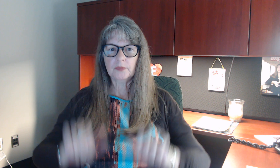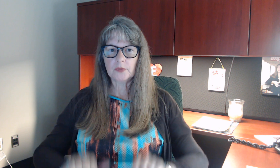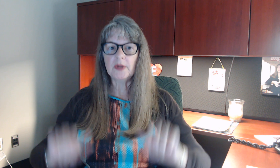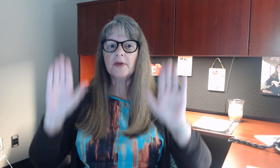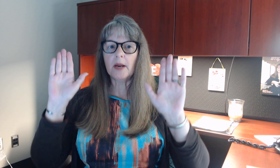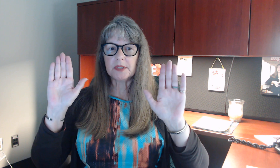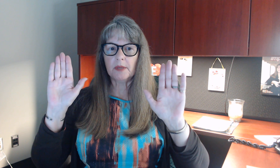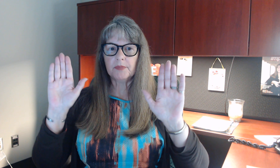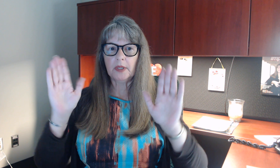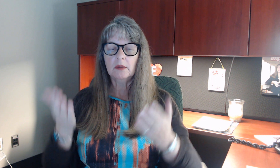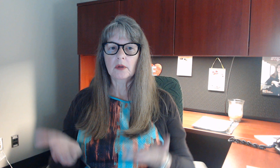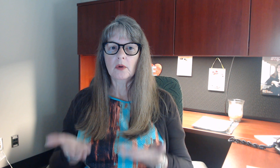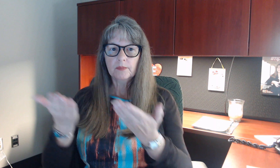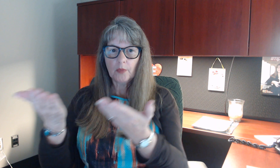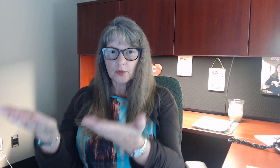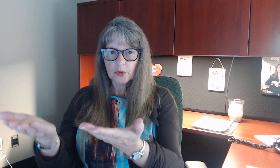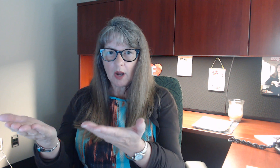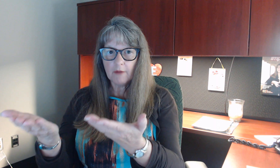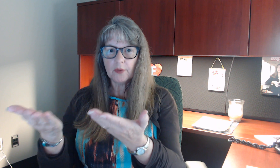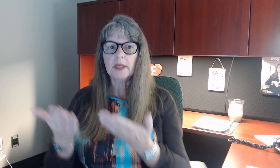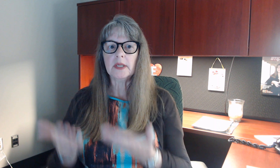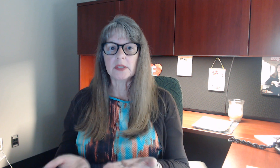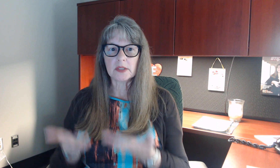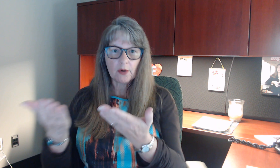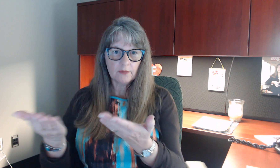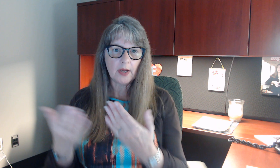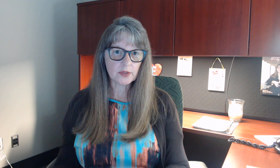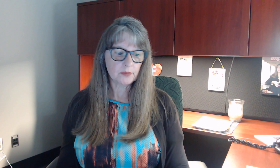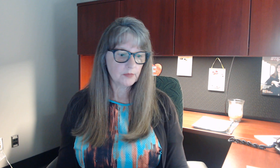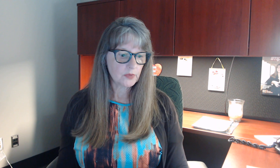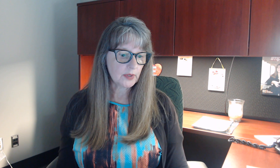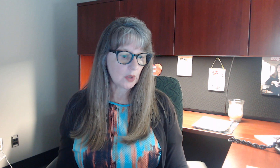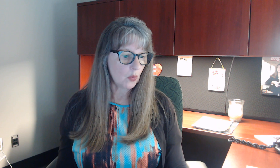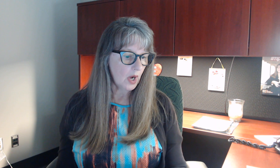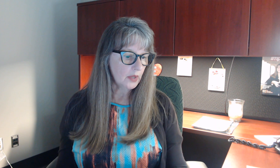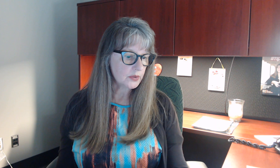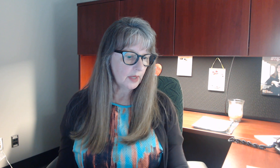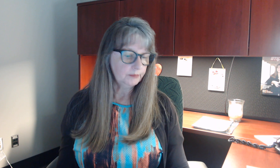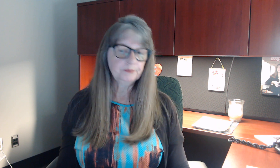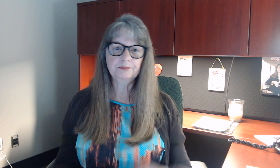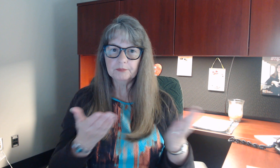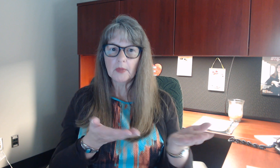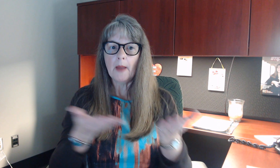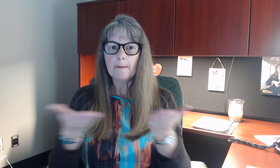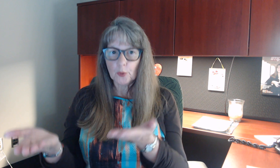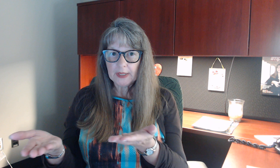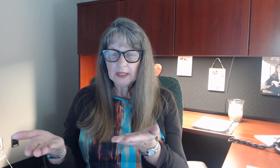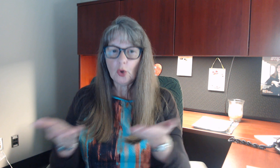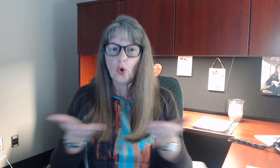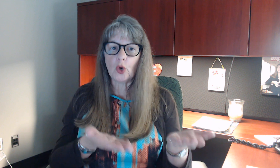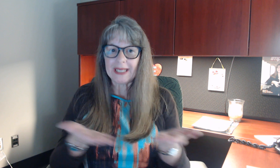give up something or to offer it is a sacrifice. So that's the whole concept. Bring or